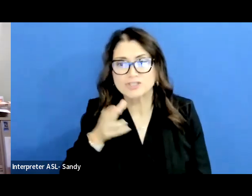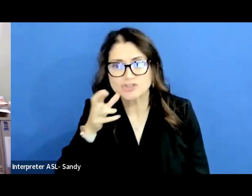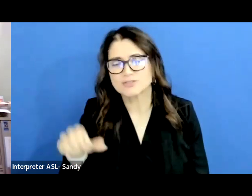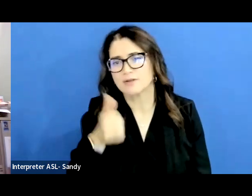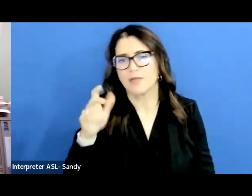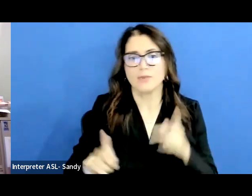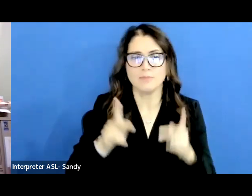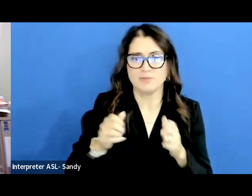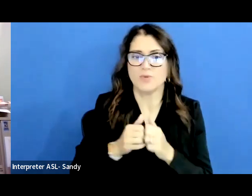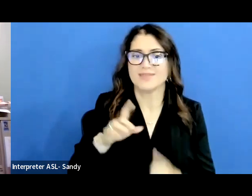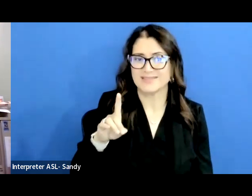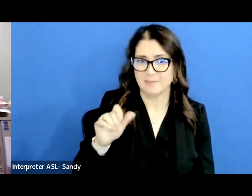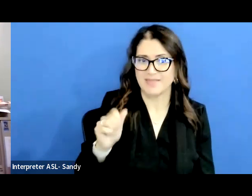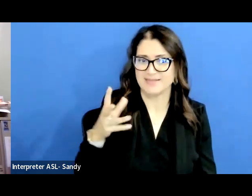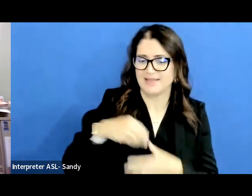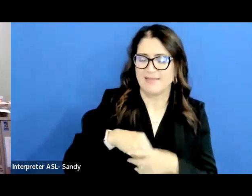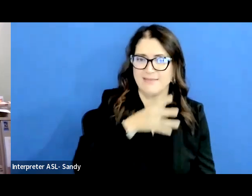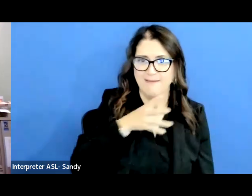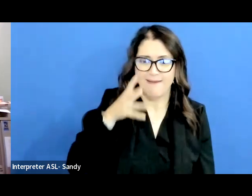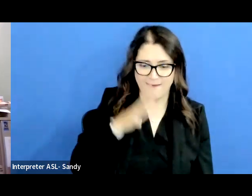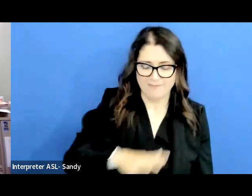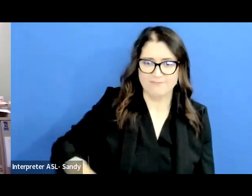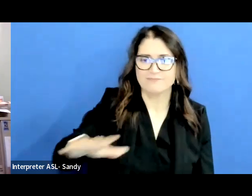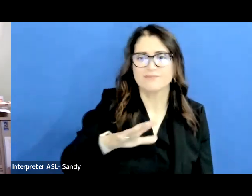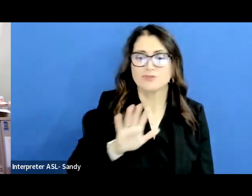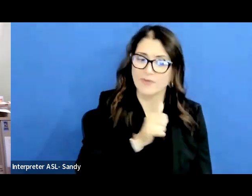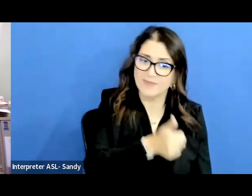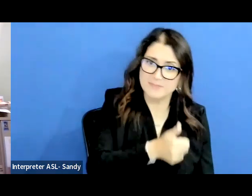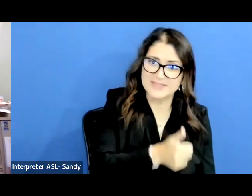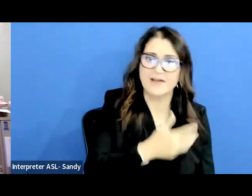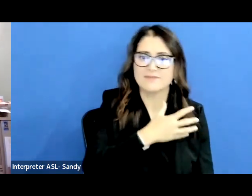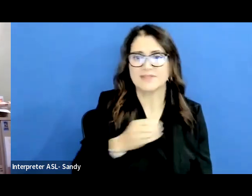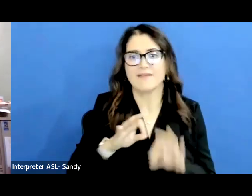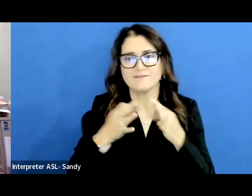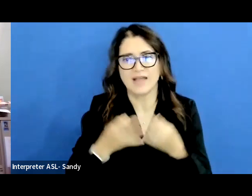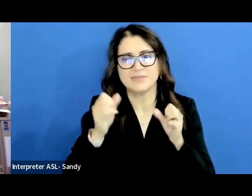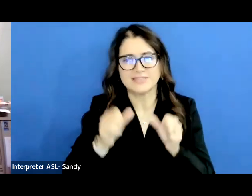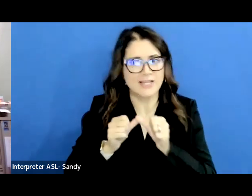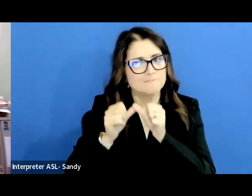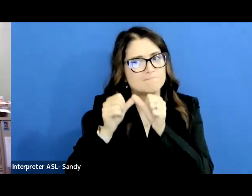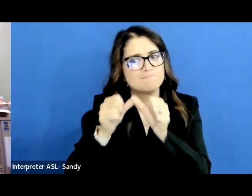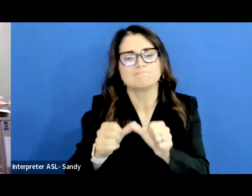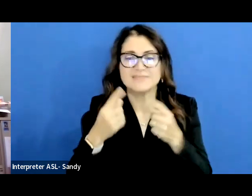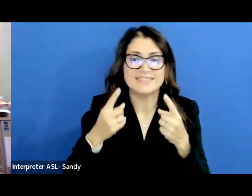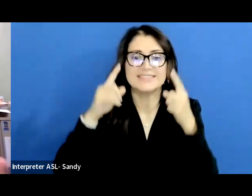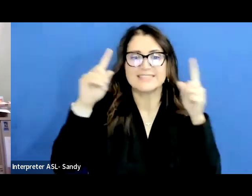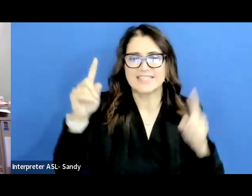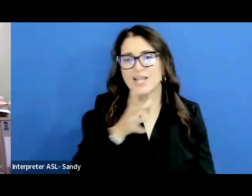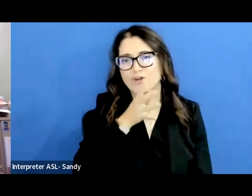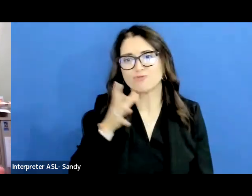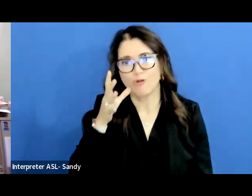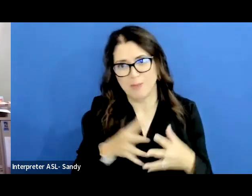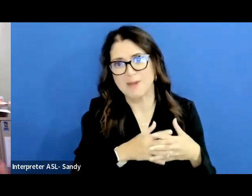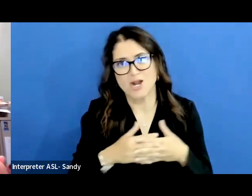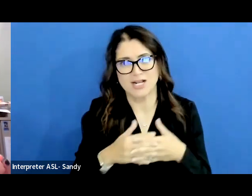their families and their communities continue to succeed in rural America. So this might be